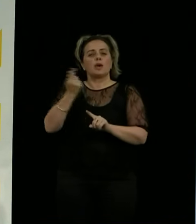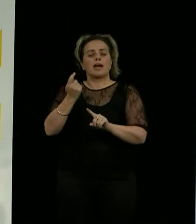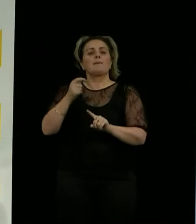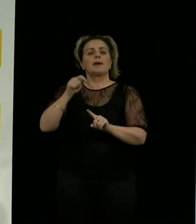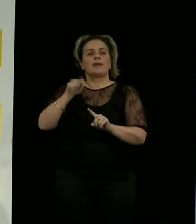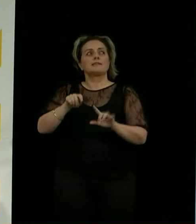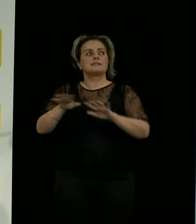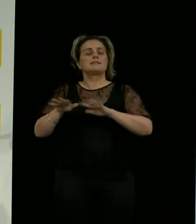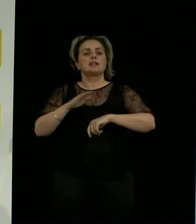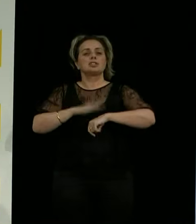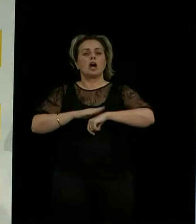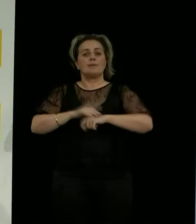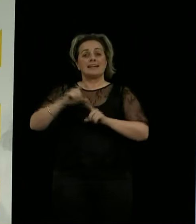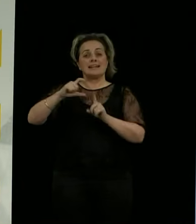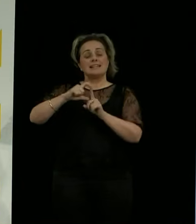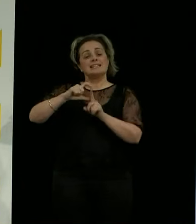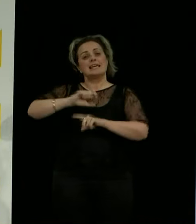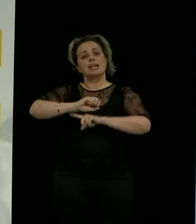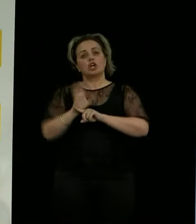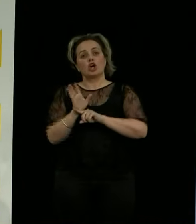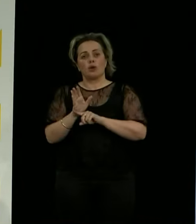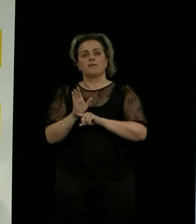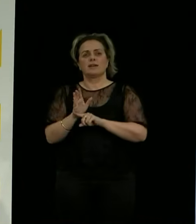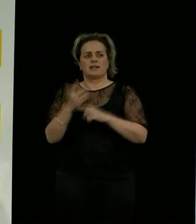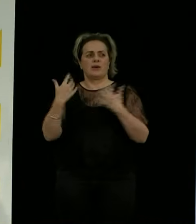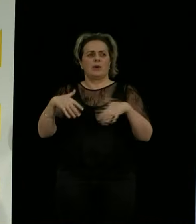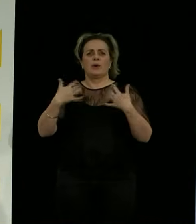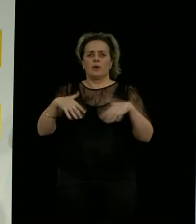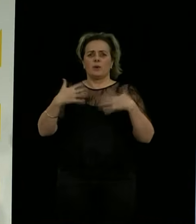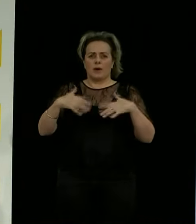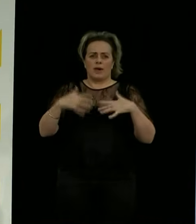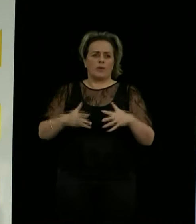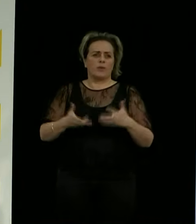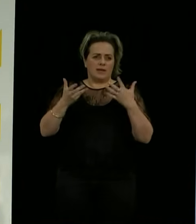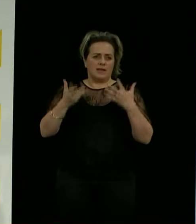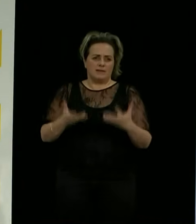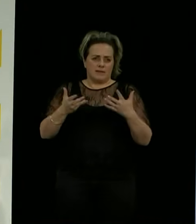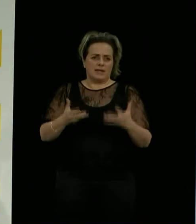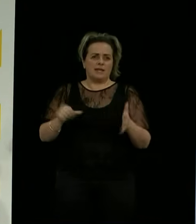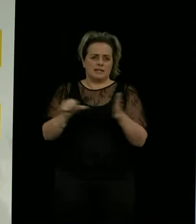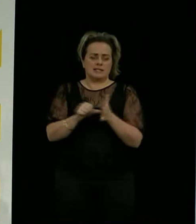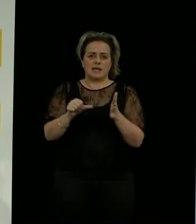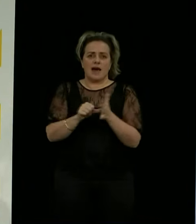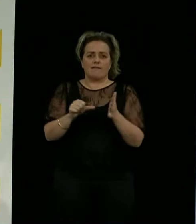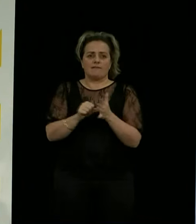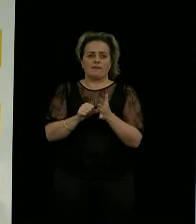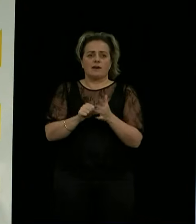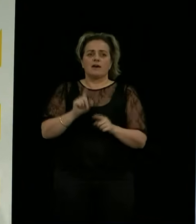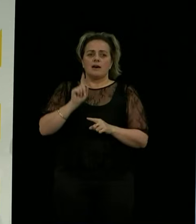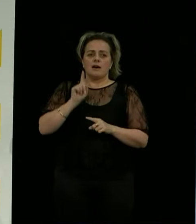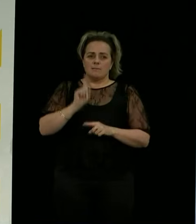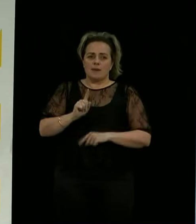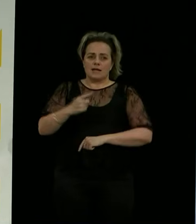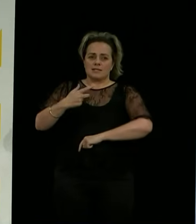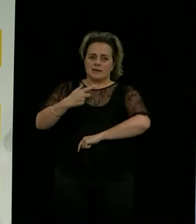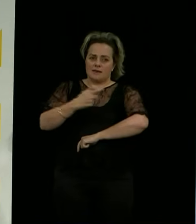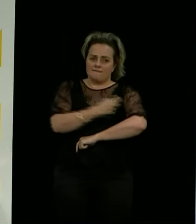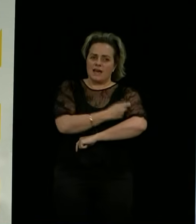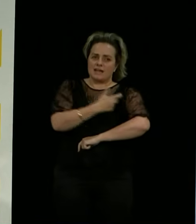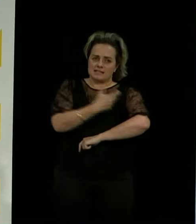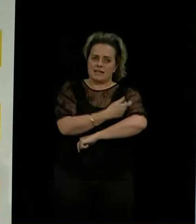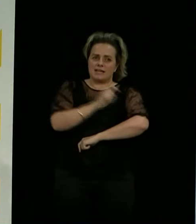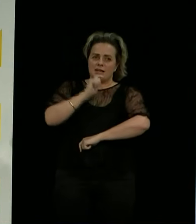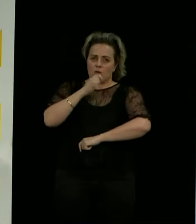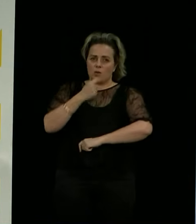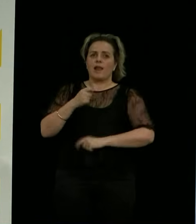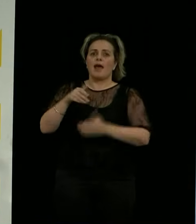The Delta outbreak has accelerated that transition, and vaccines will support it. So what does that mean for our